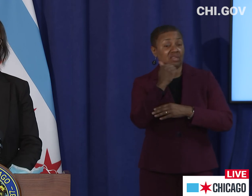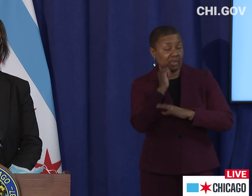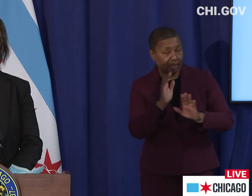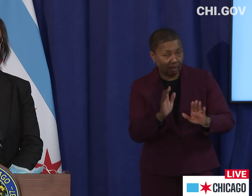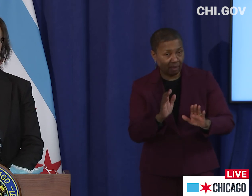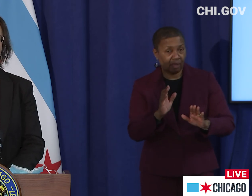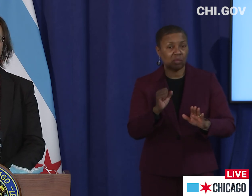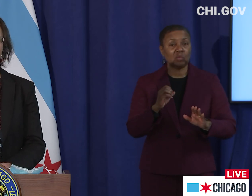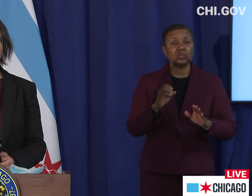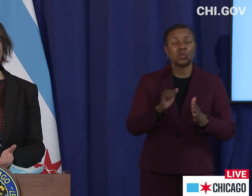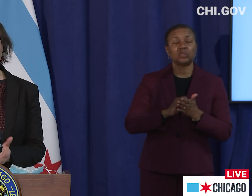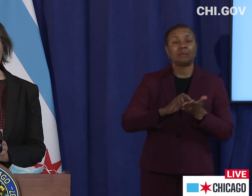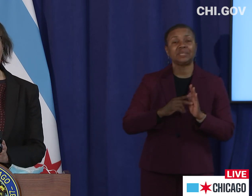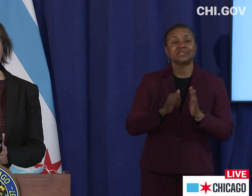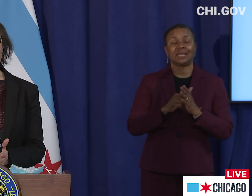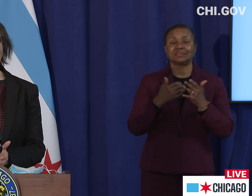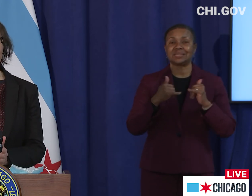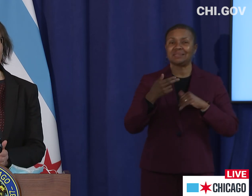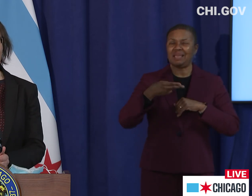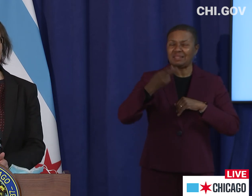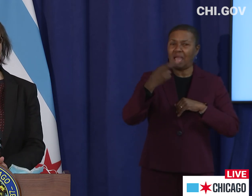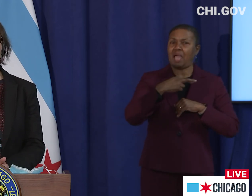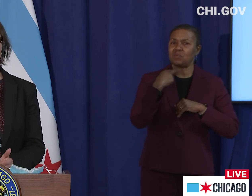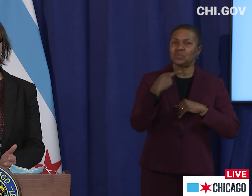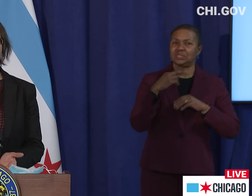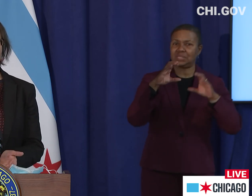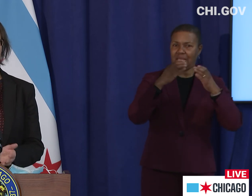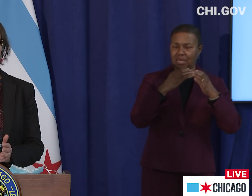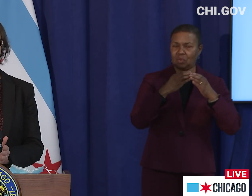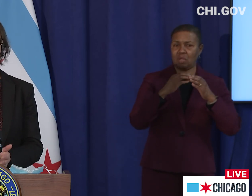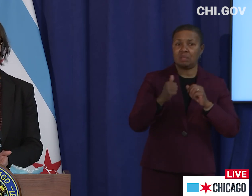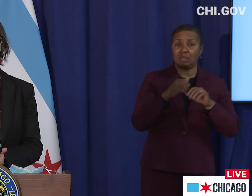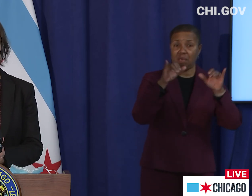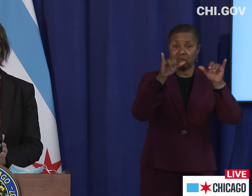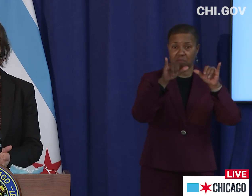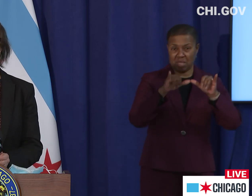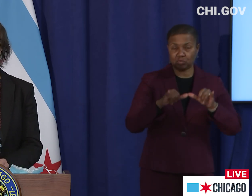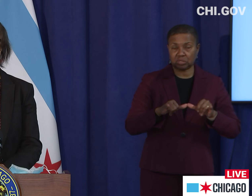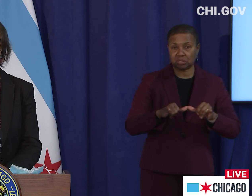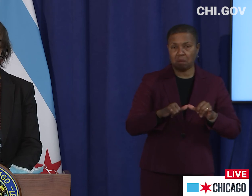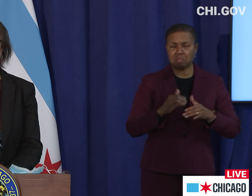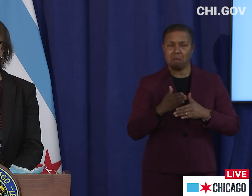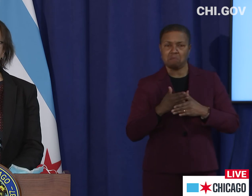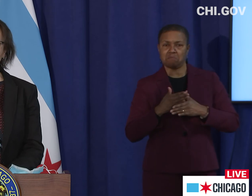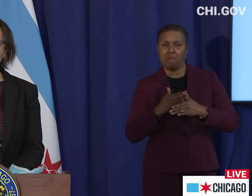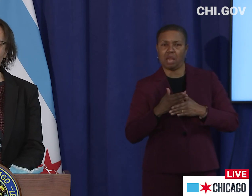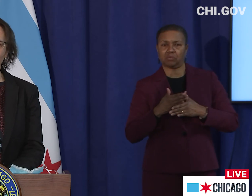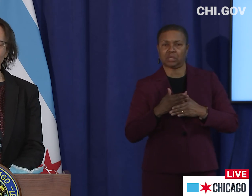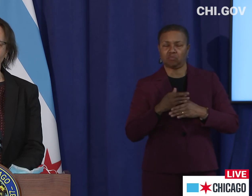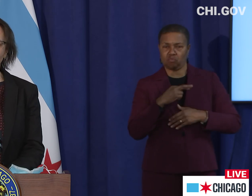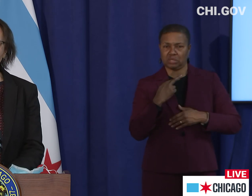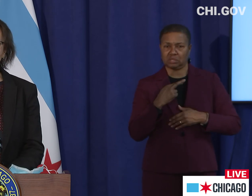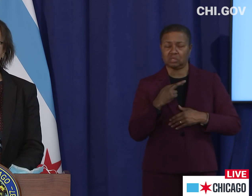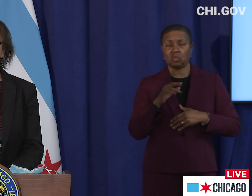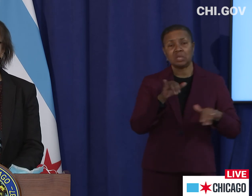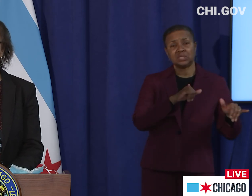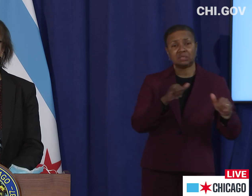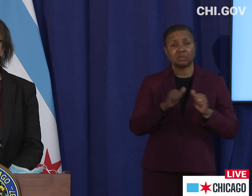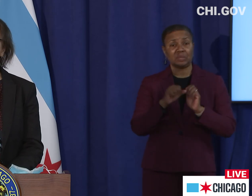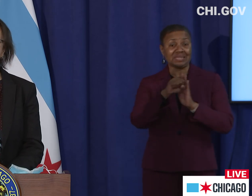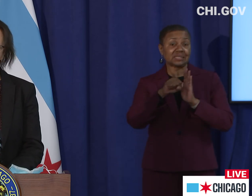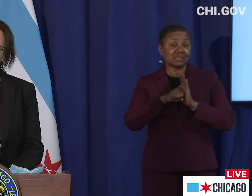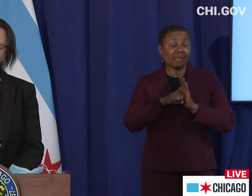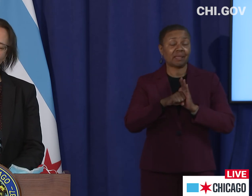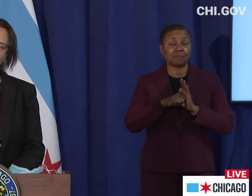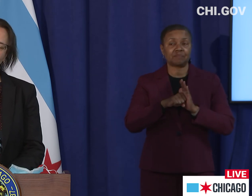that means that that's still in the high risk category, while the other metrics are in the moderate risk category. So it's very similar to the state. So